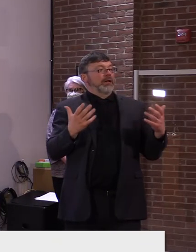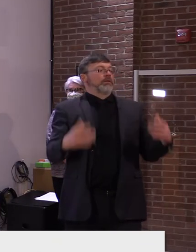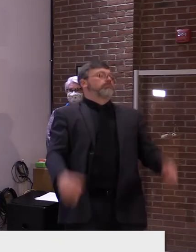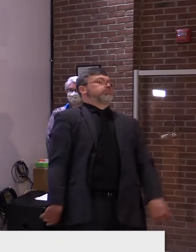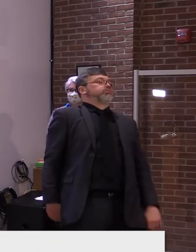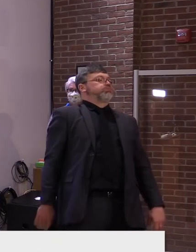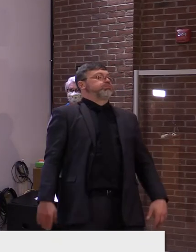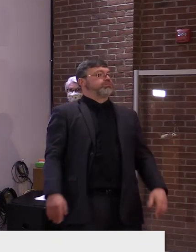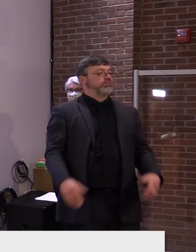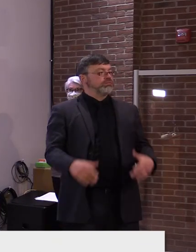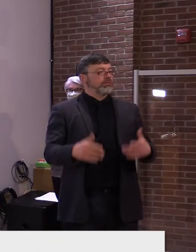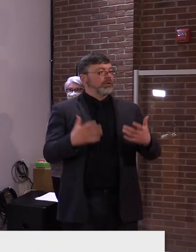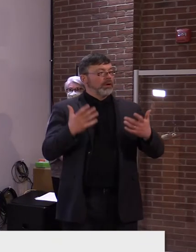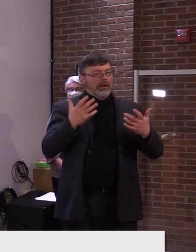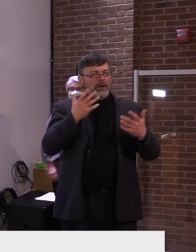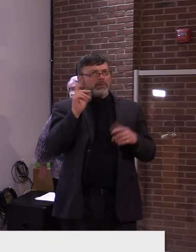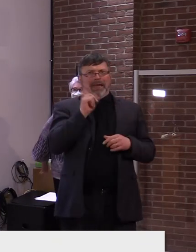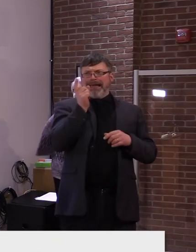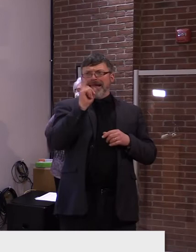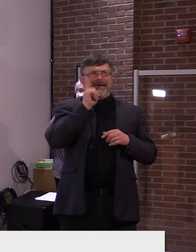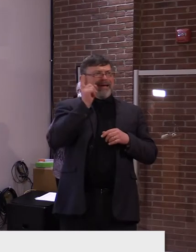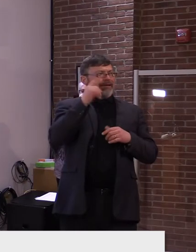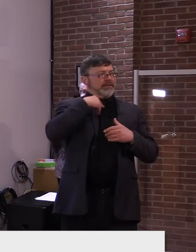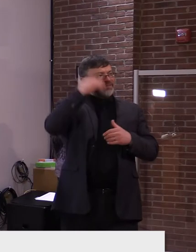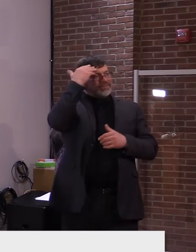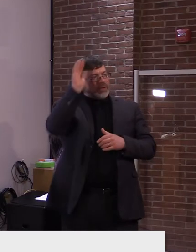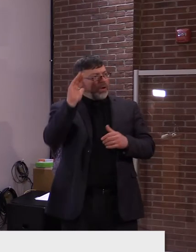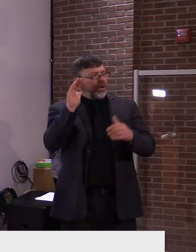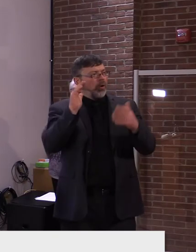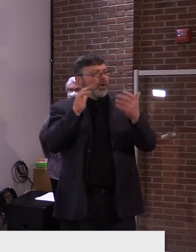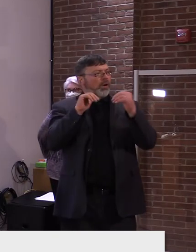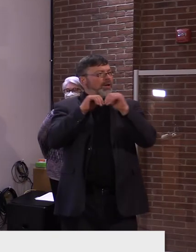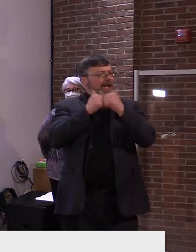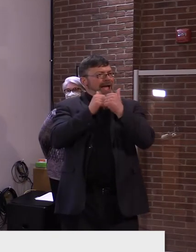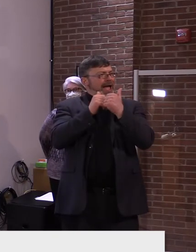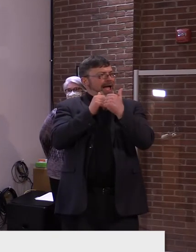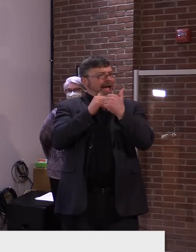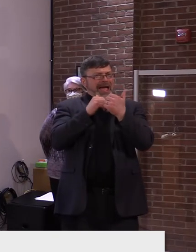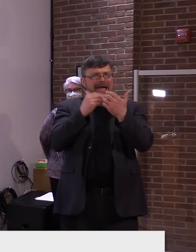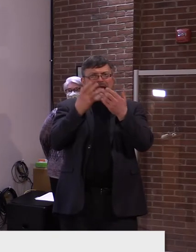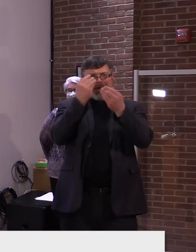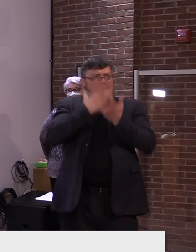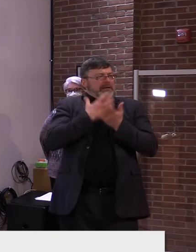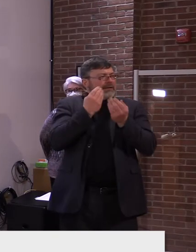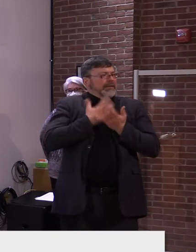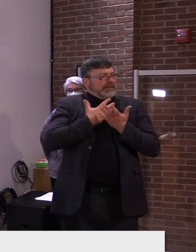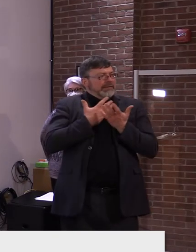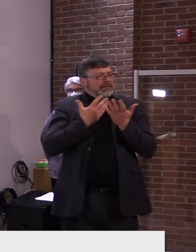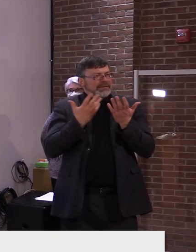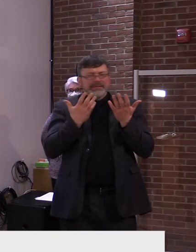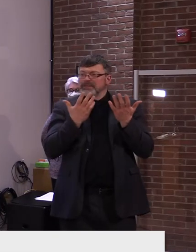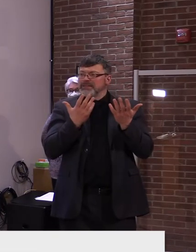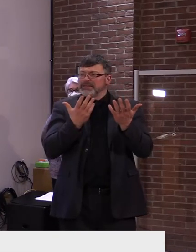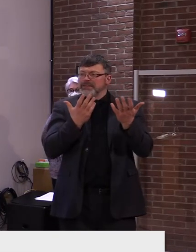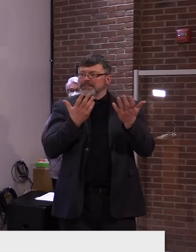and how we sort of communicate and get some get people